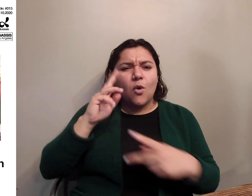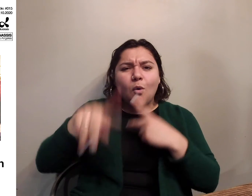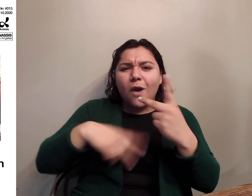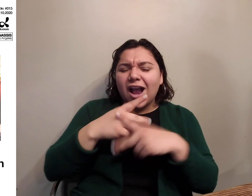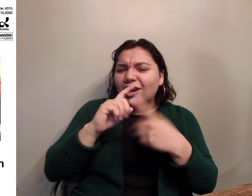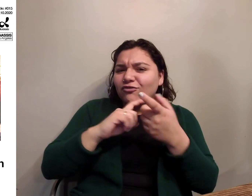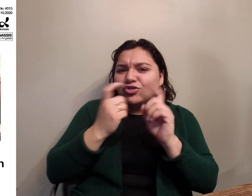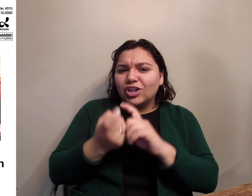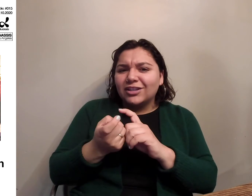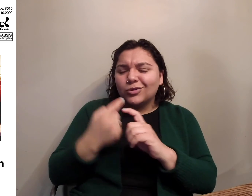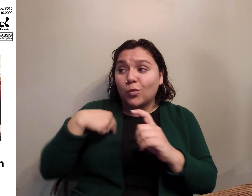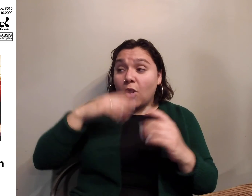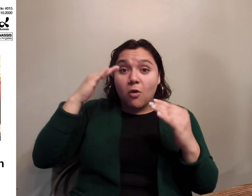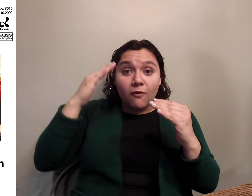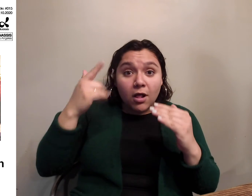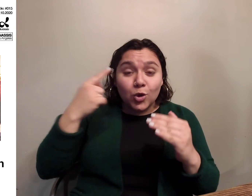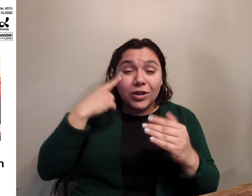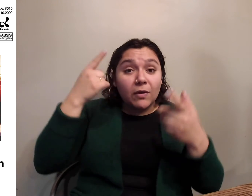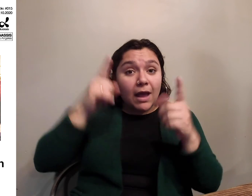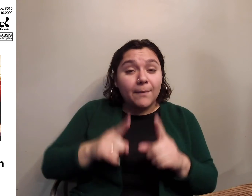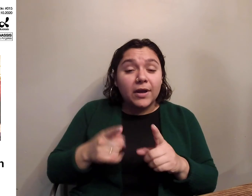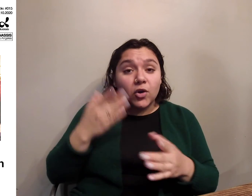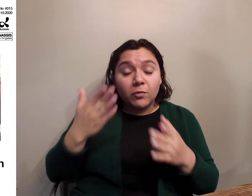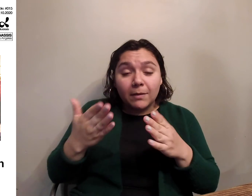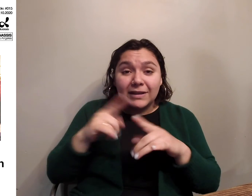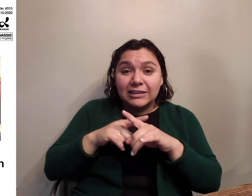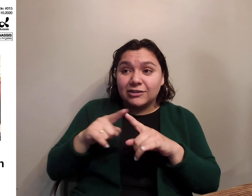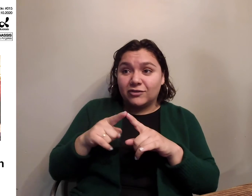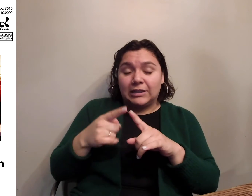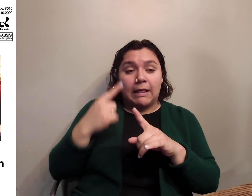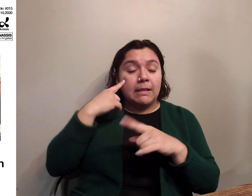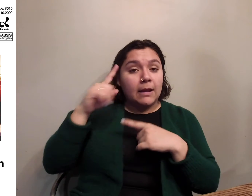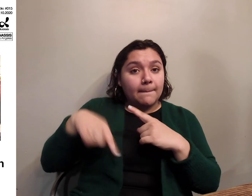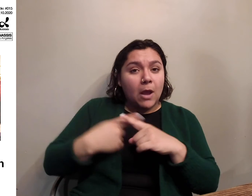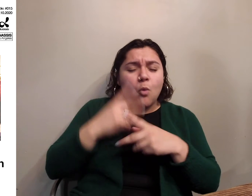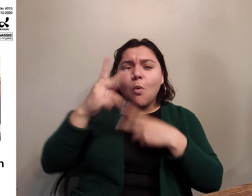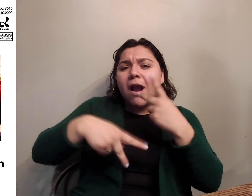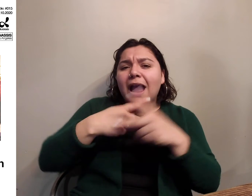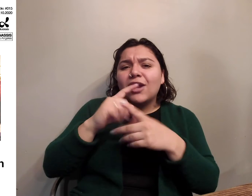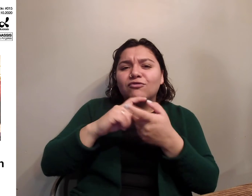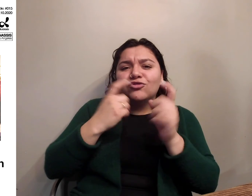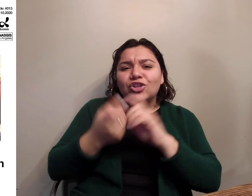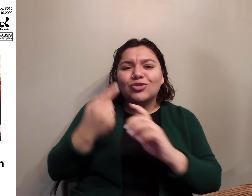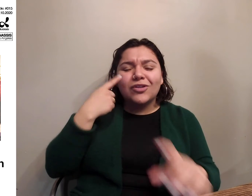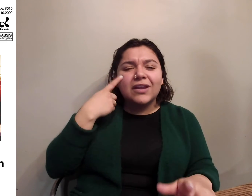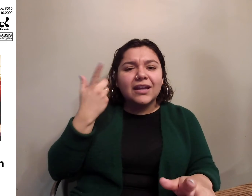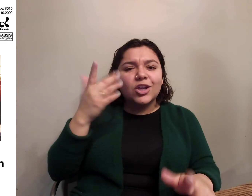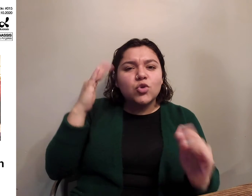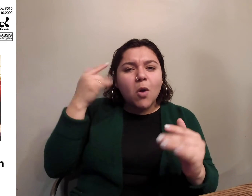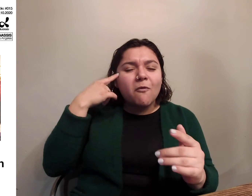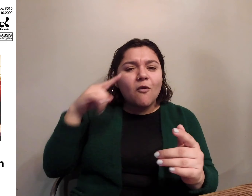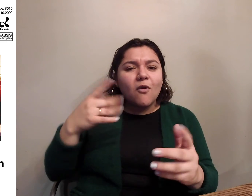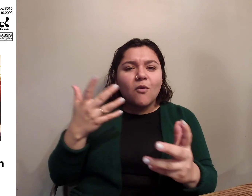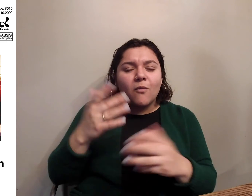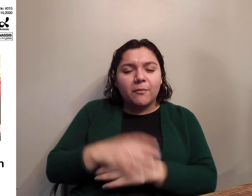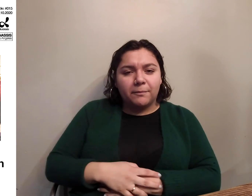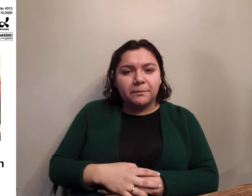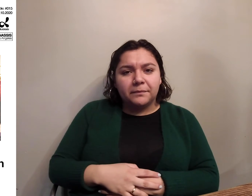it, do you think will come? Or differently put, what kind of change do you hope will